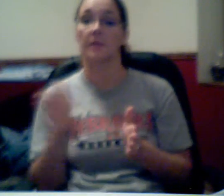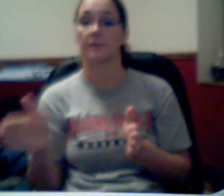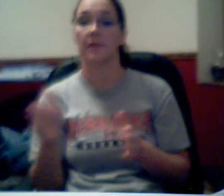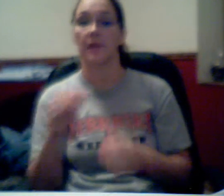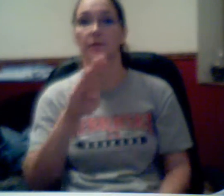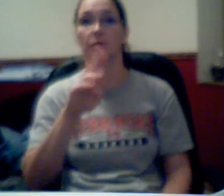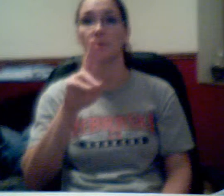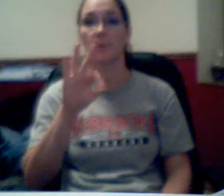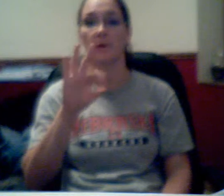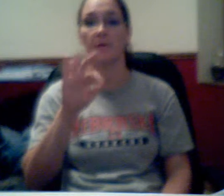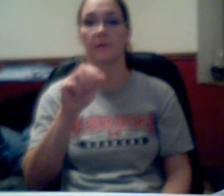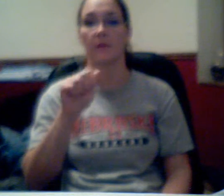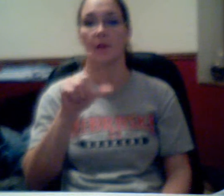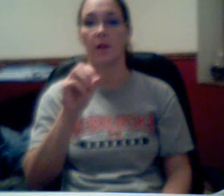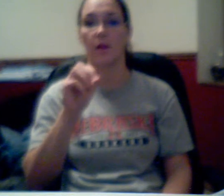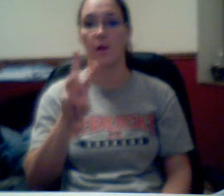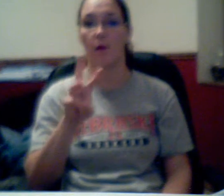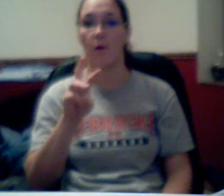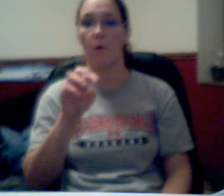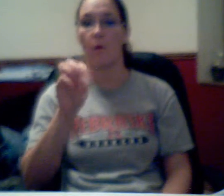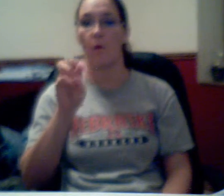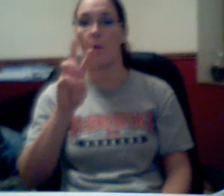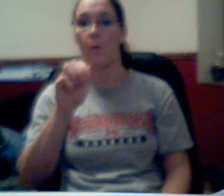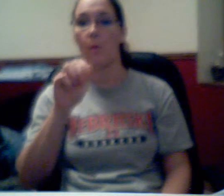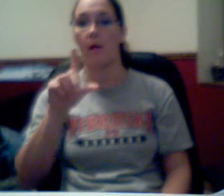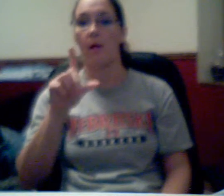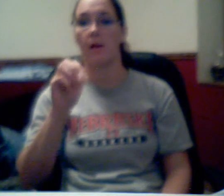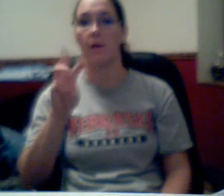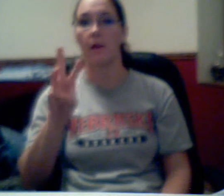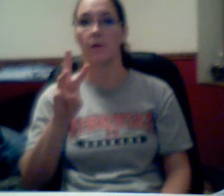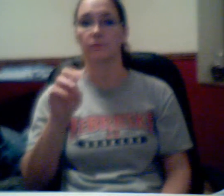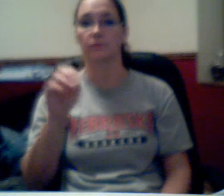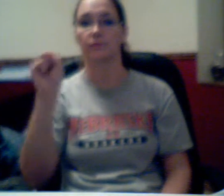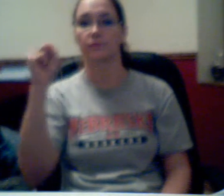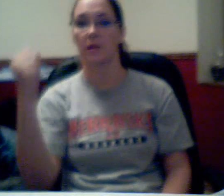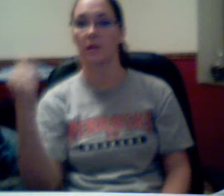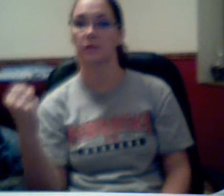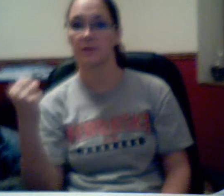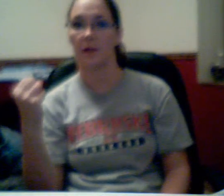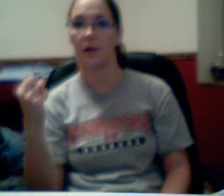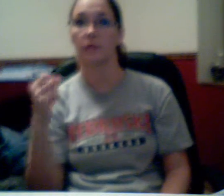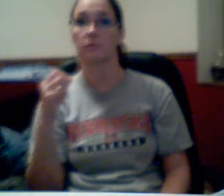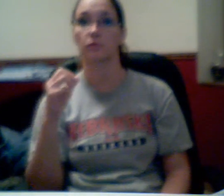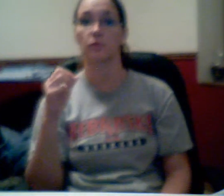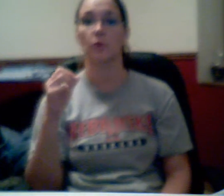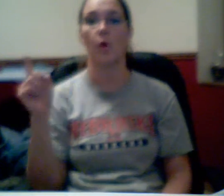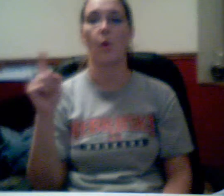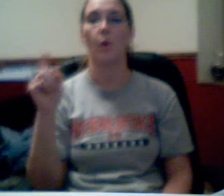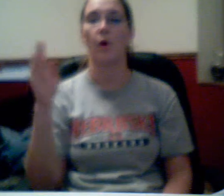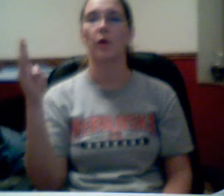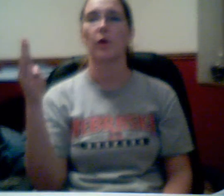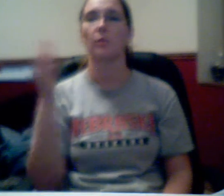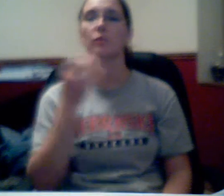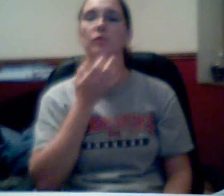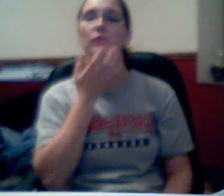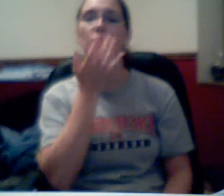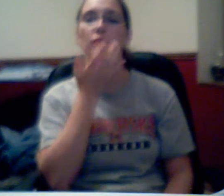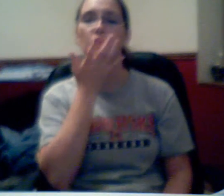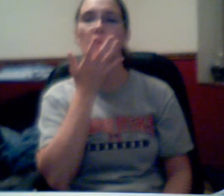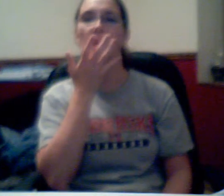Make hay while the sun shines. The mowing machine's whirring sounded cheerfully from the old buffalo wallow